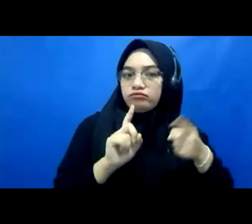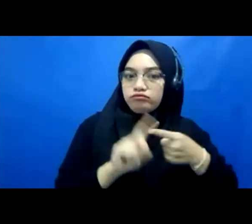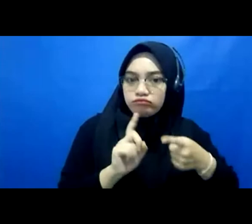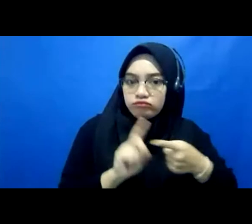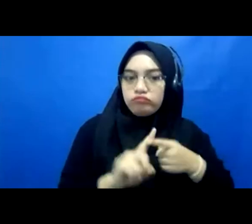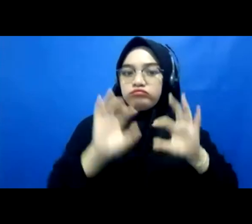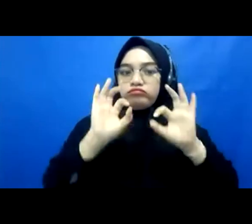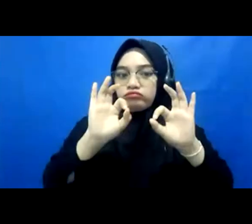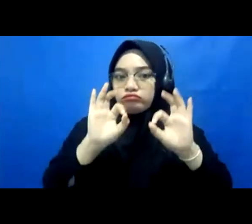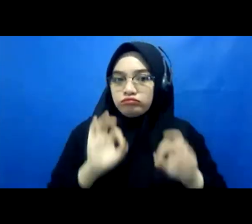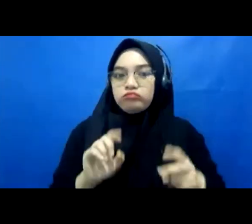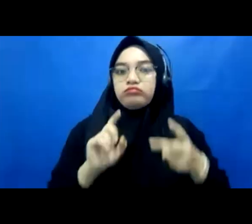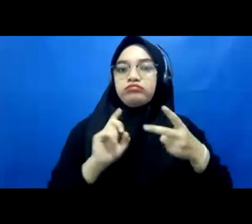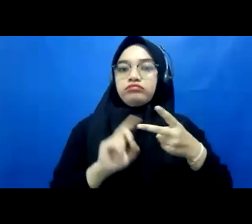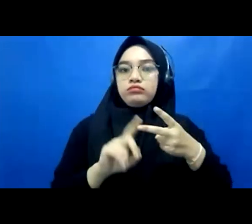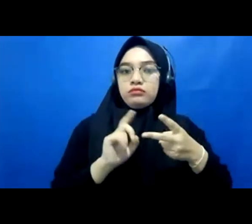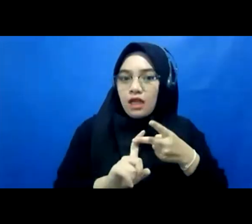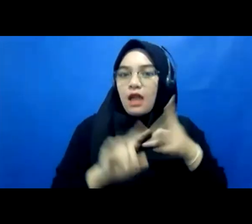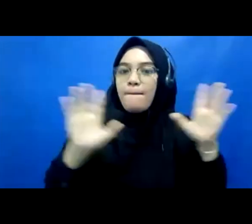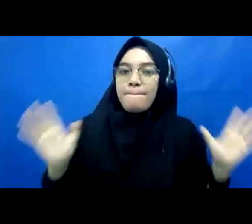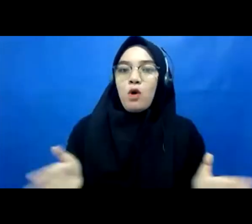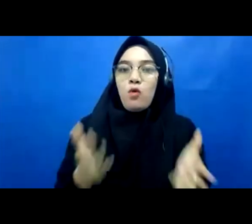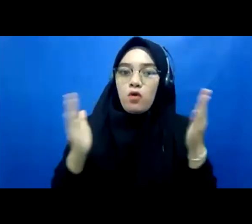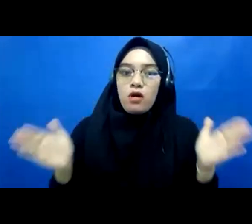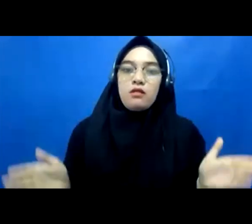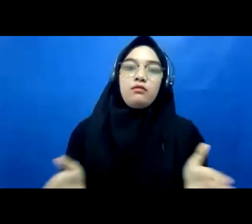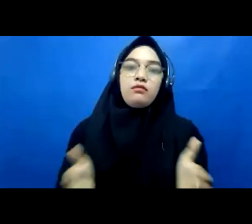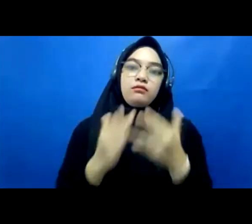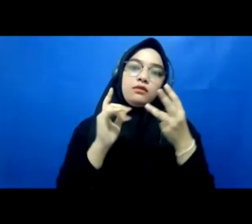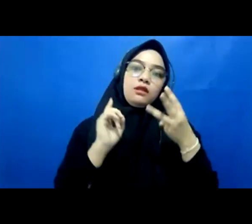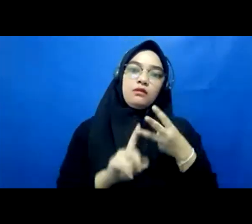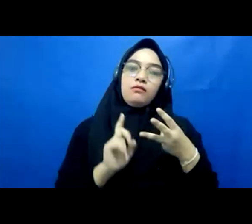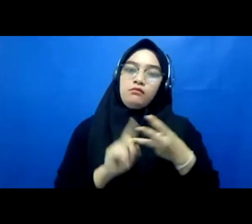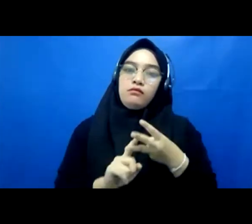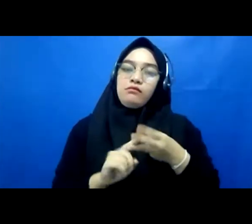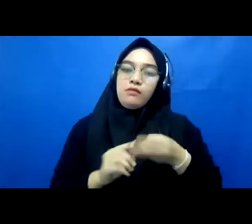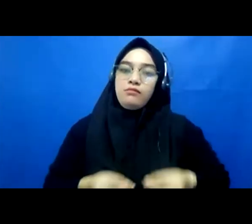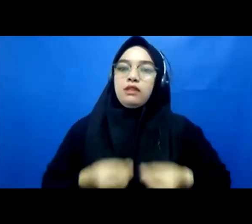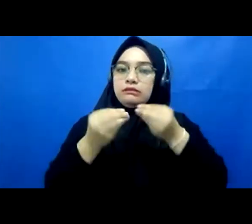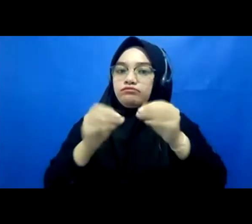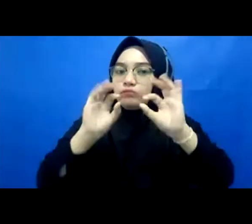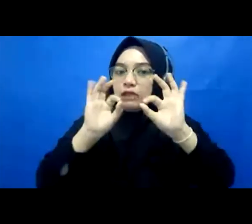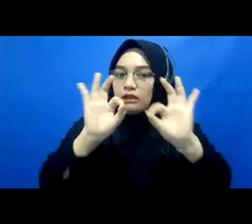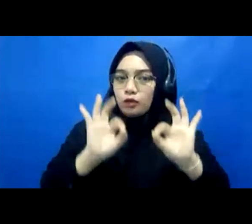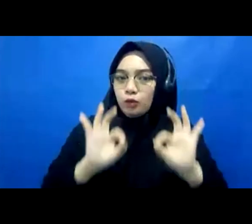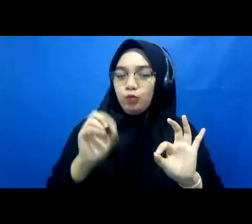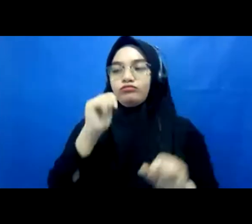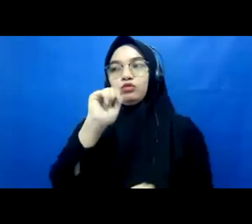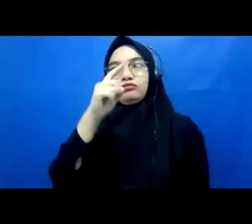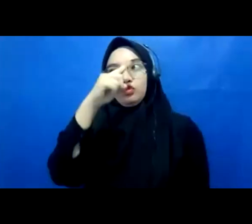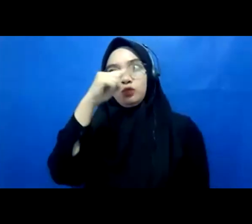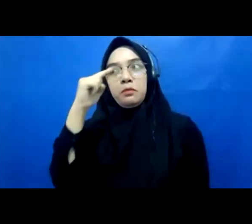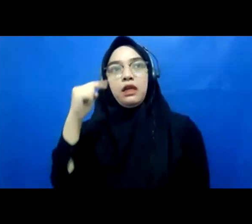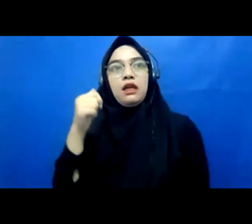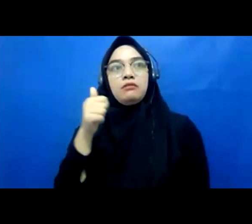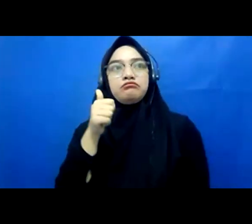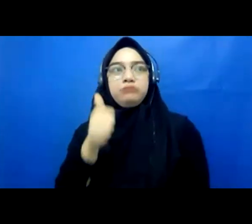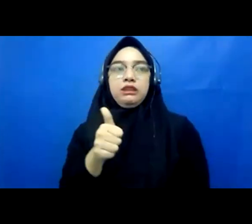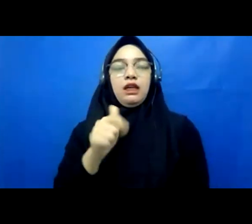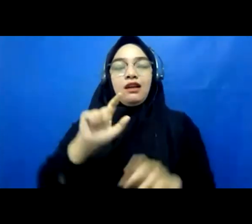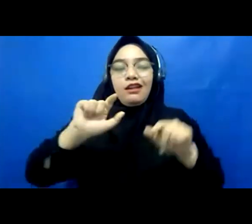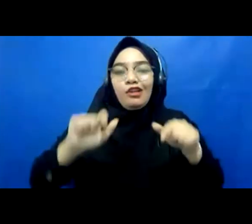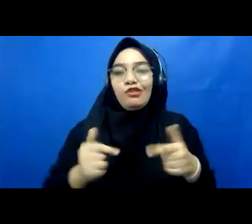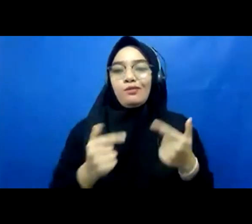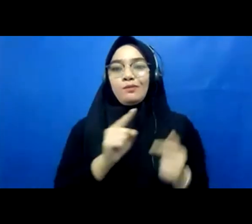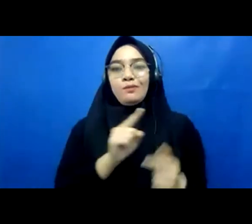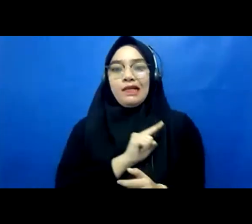provide education for them to be living independently and learn the new skill for them to be able to get a new job